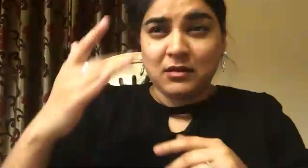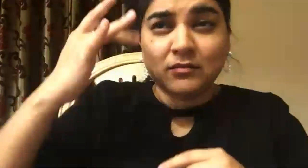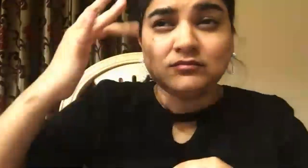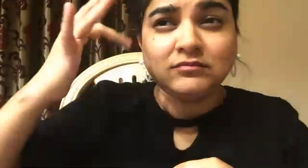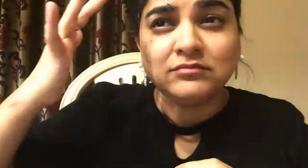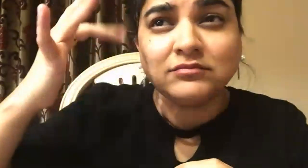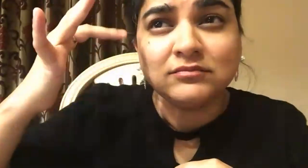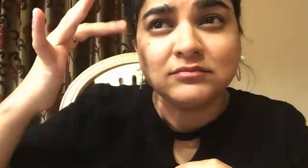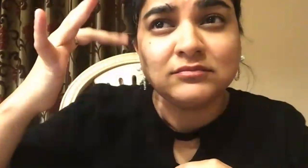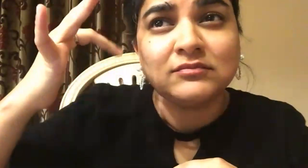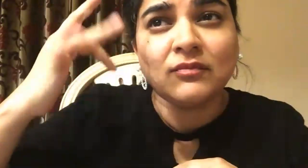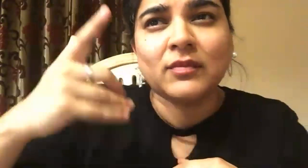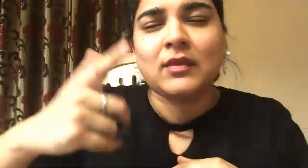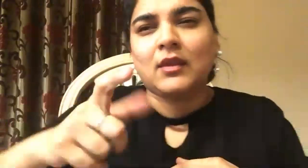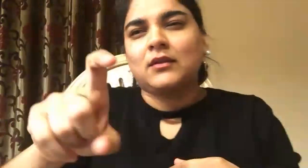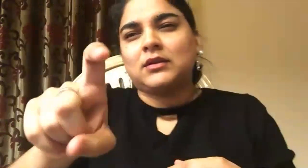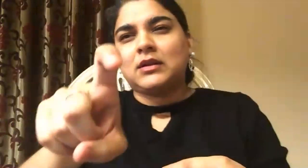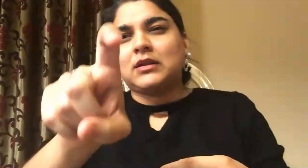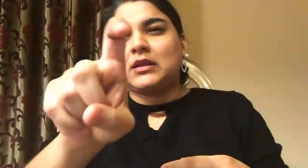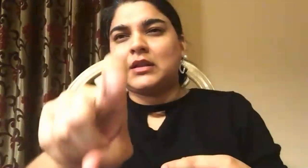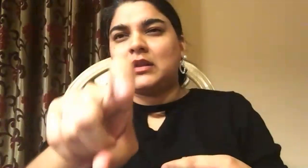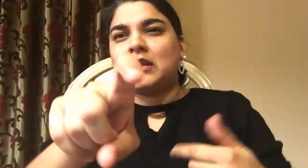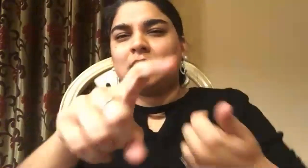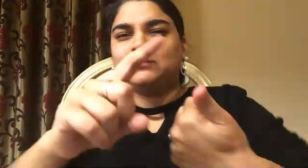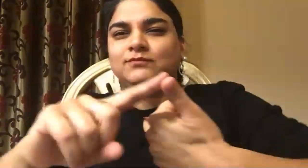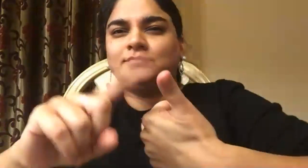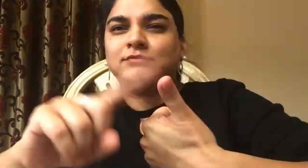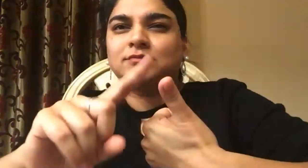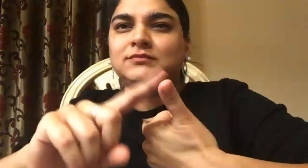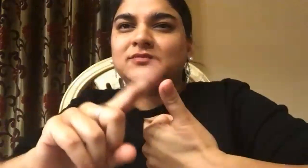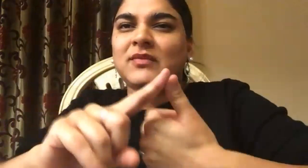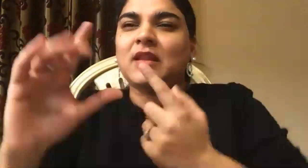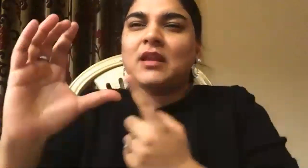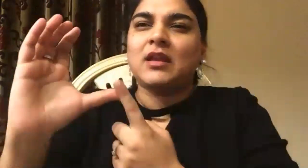a large amount of white people involved.